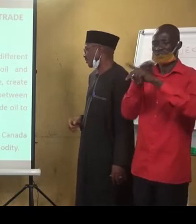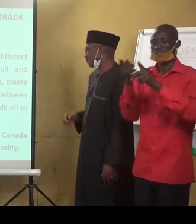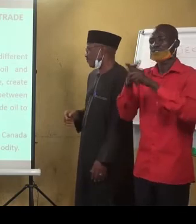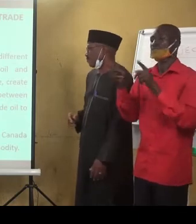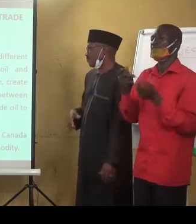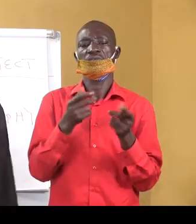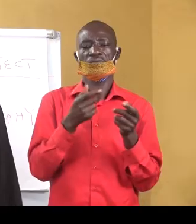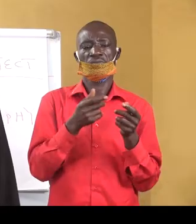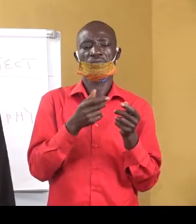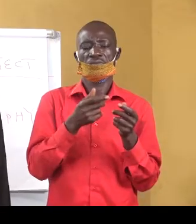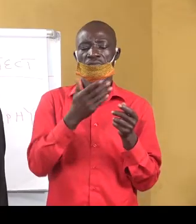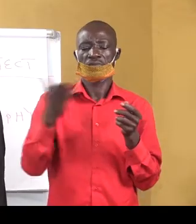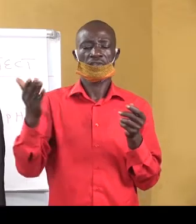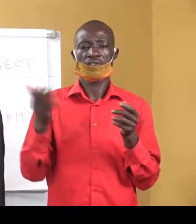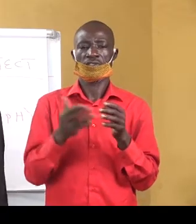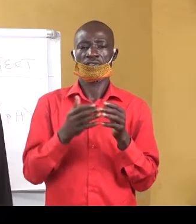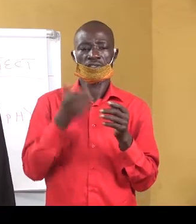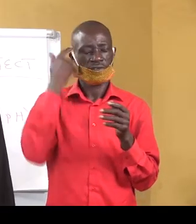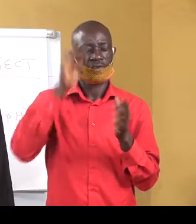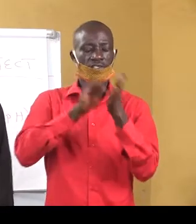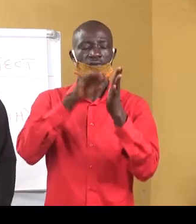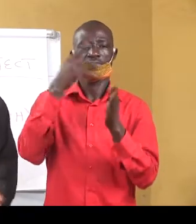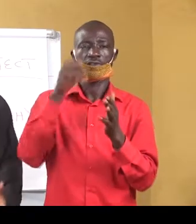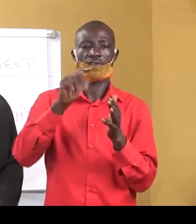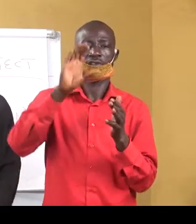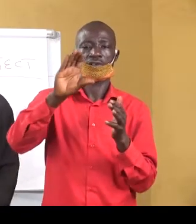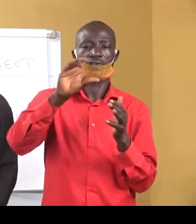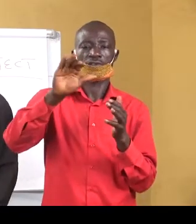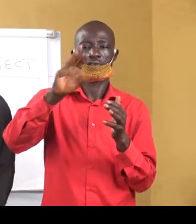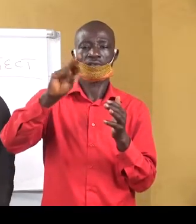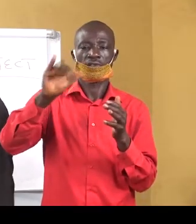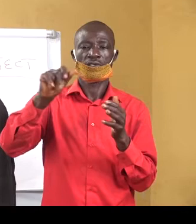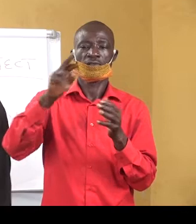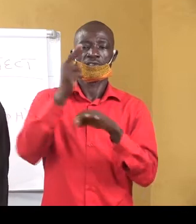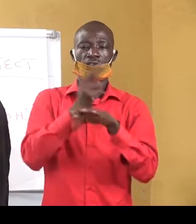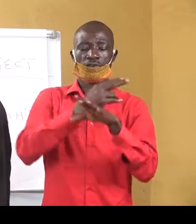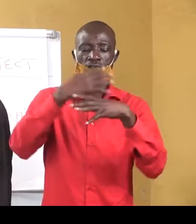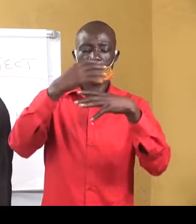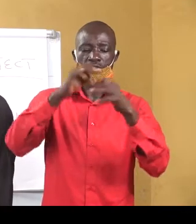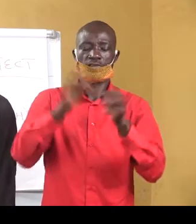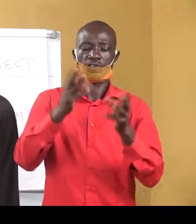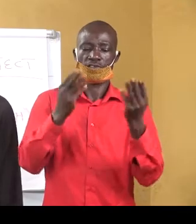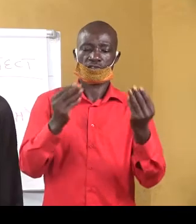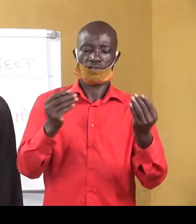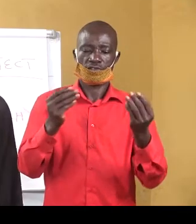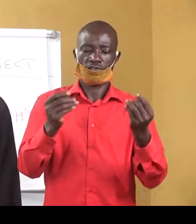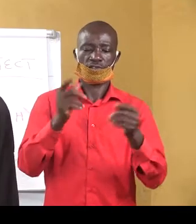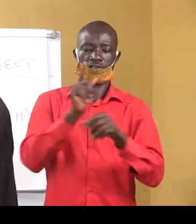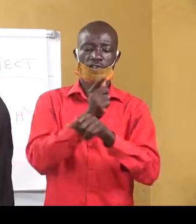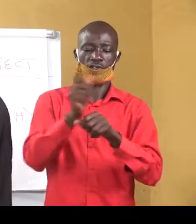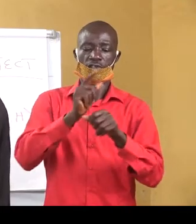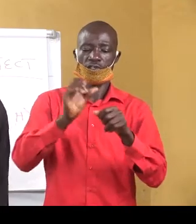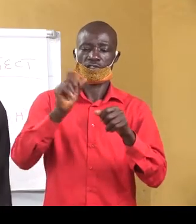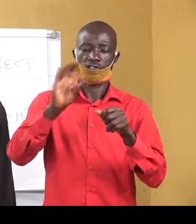resources. For example, the climate, rocks, formation, soil,